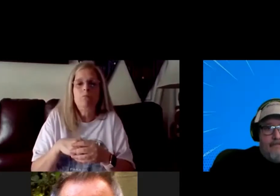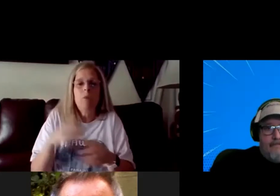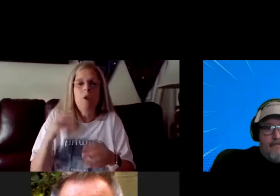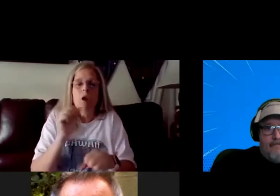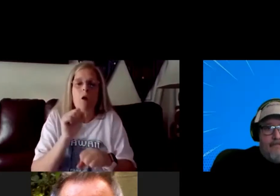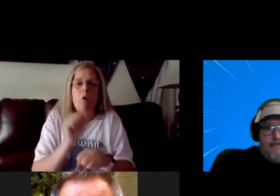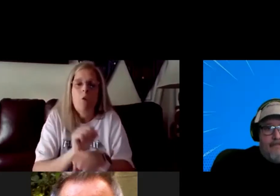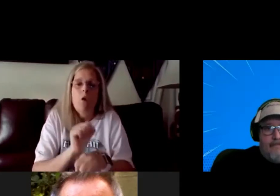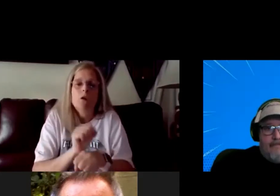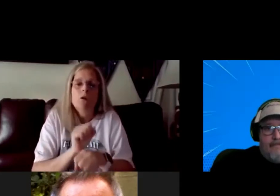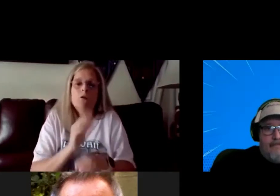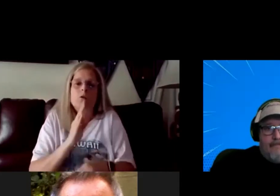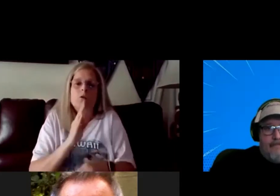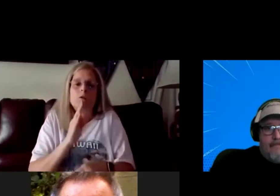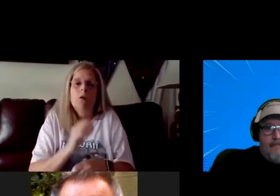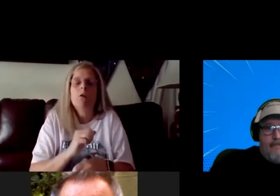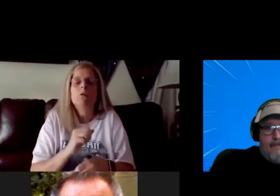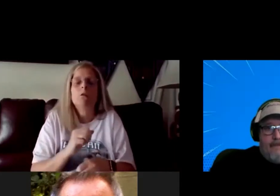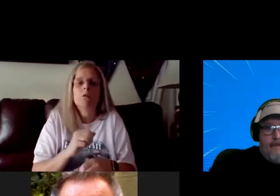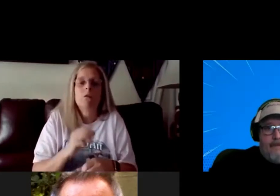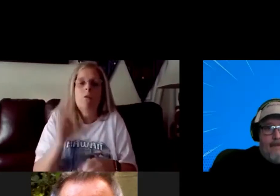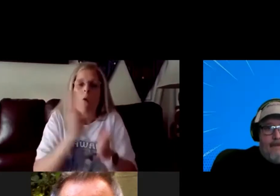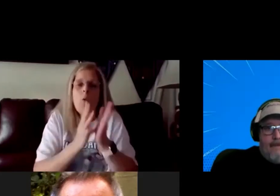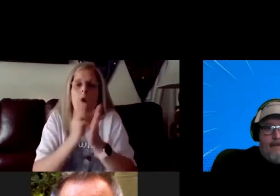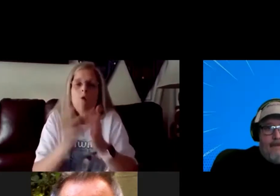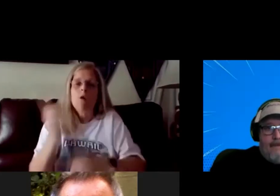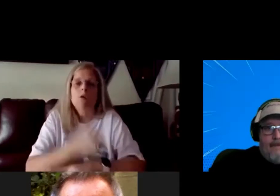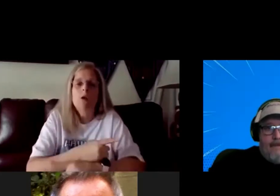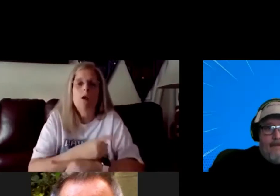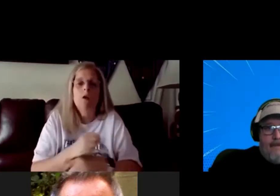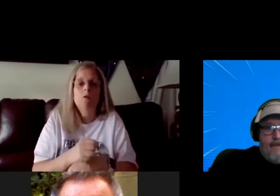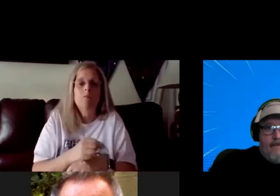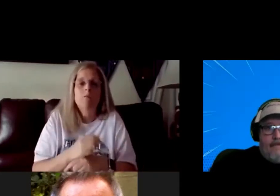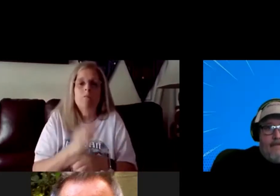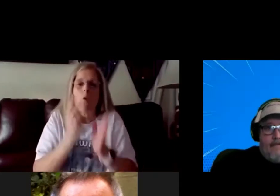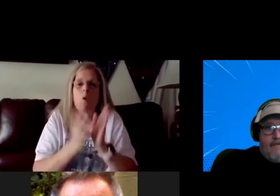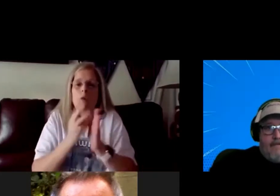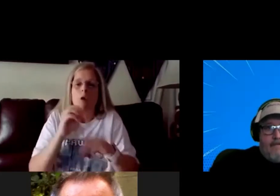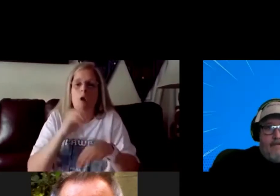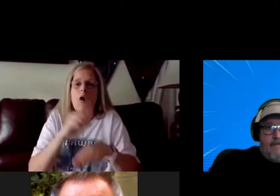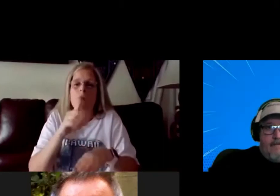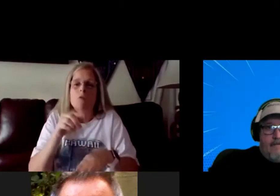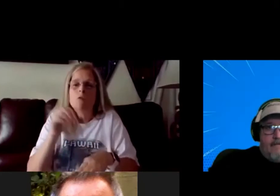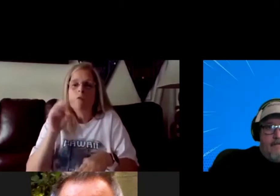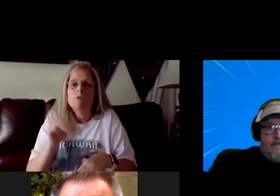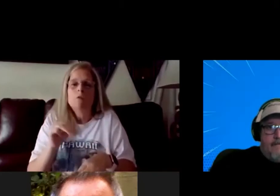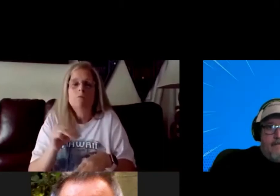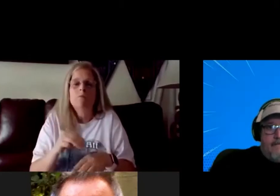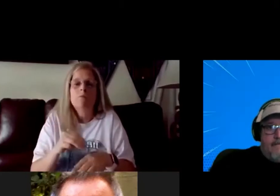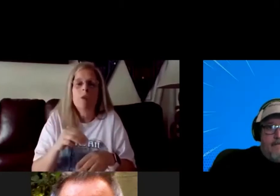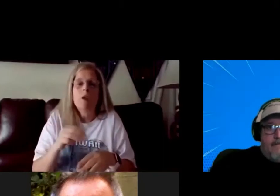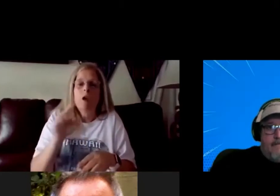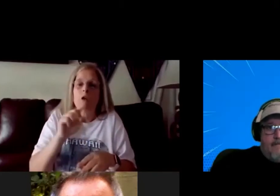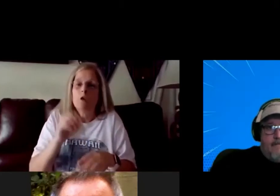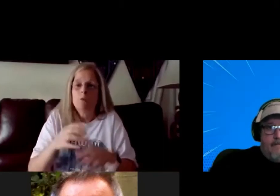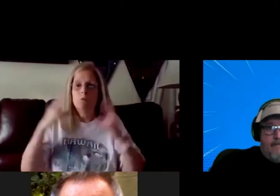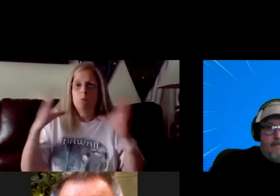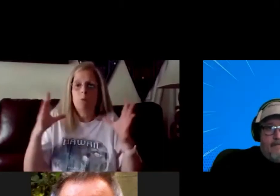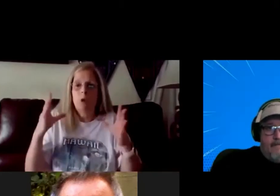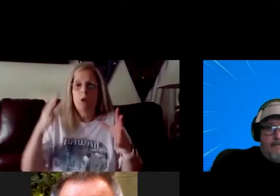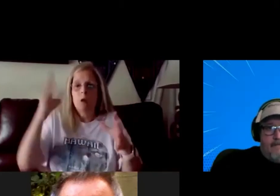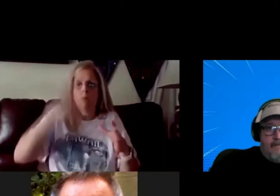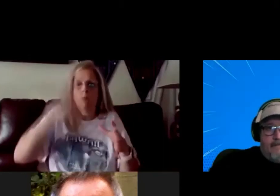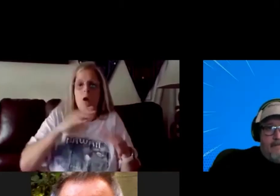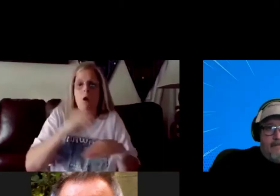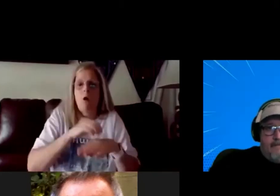about the webinar we're doing today. Today we're doing a webinar on Zoom. And Zoom is one of the big guys on the block.